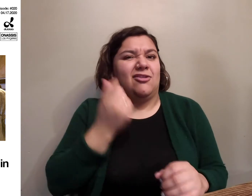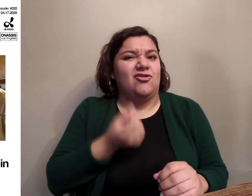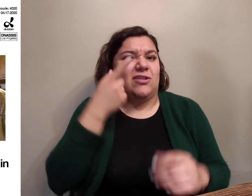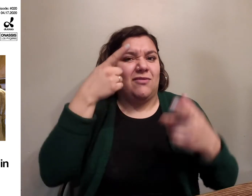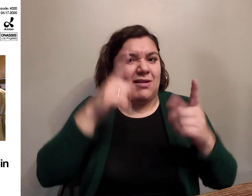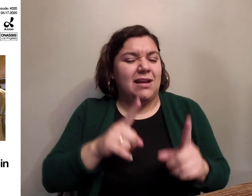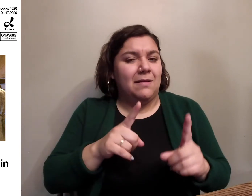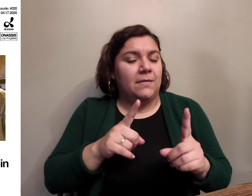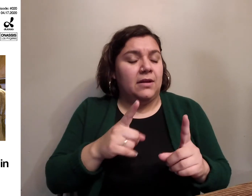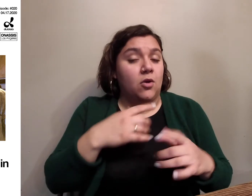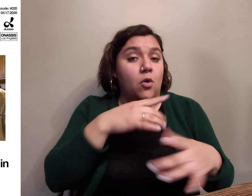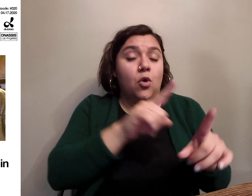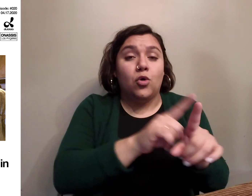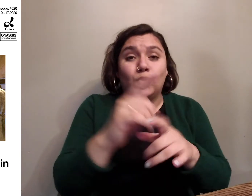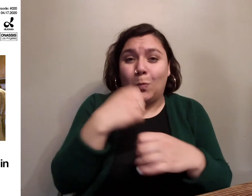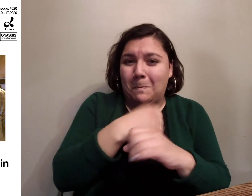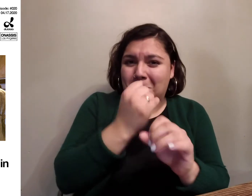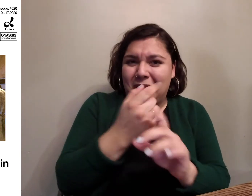people. Perhaps,